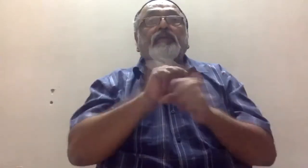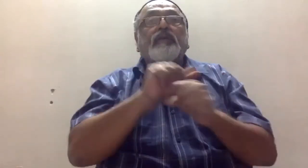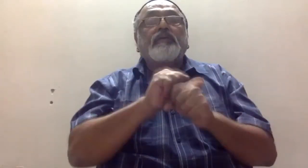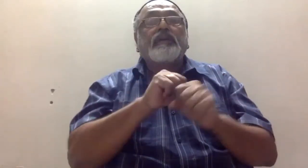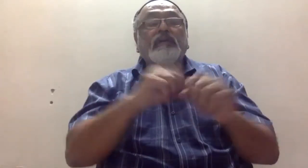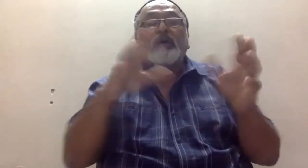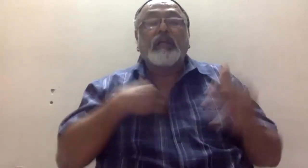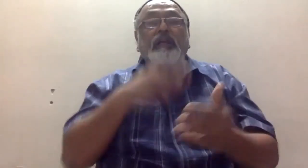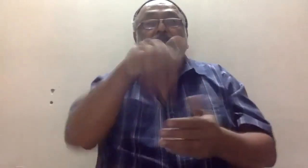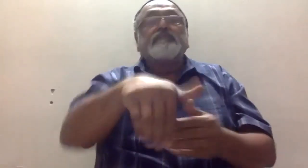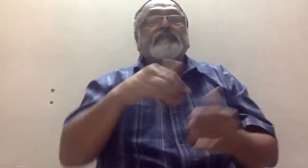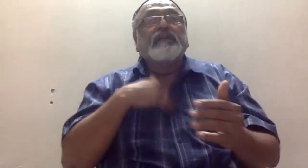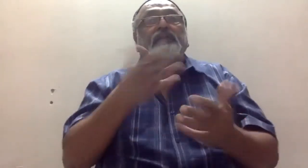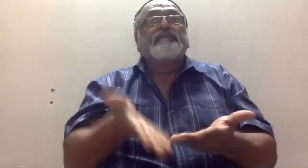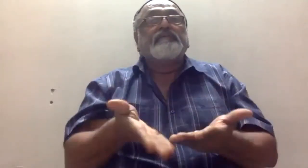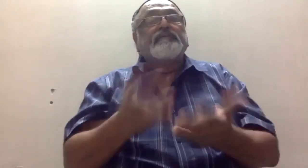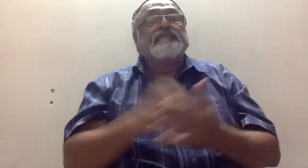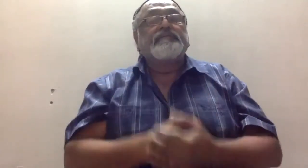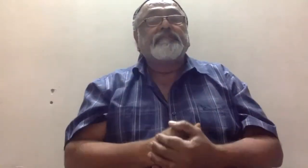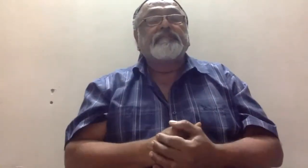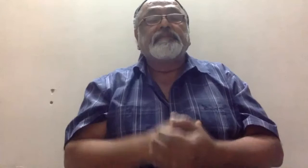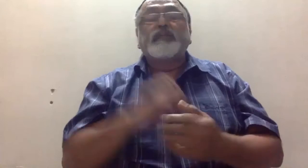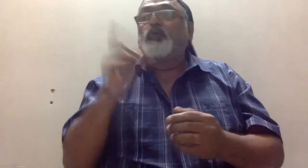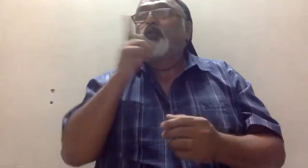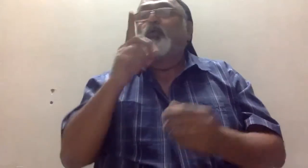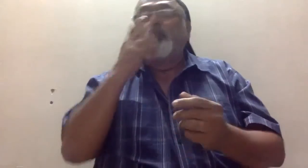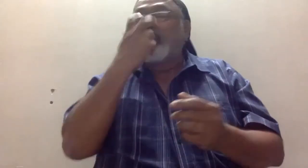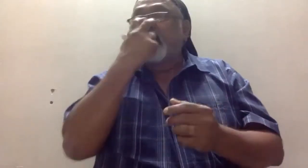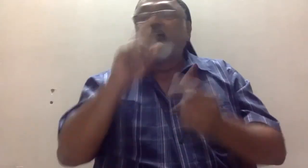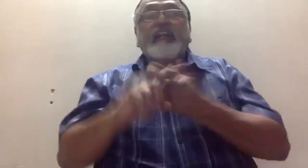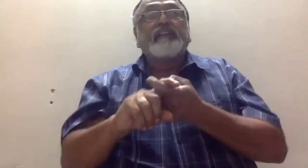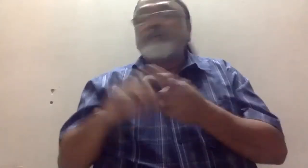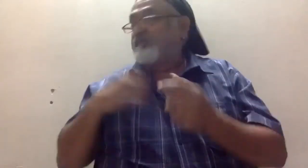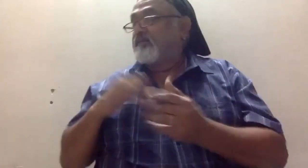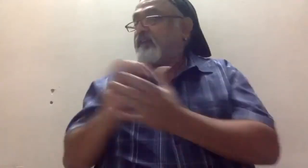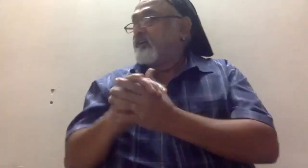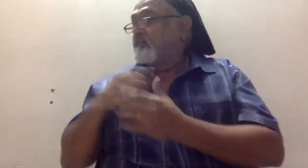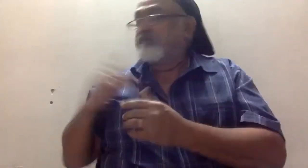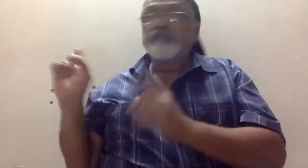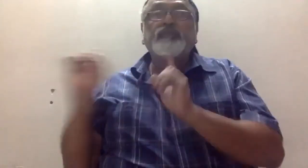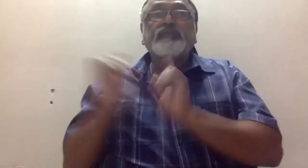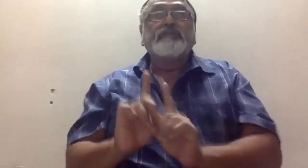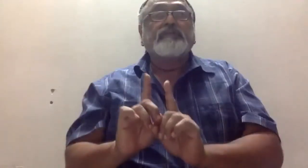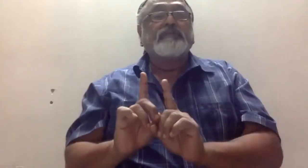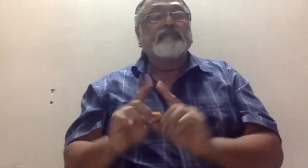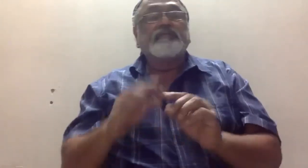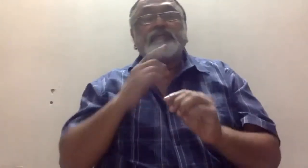there with one of my blind friend with whom we had started and in fact formed